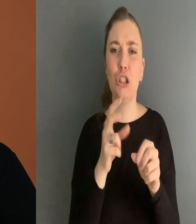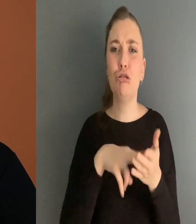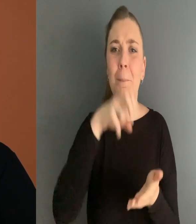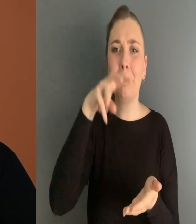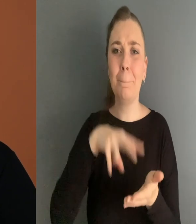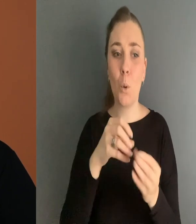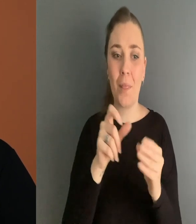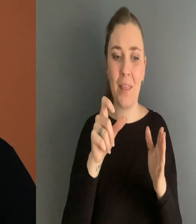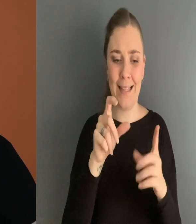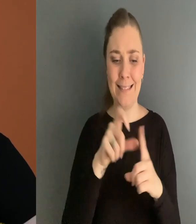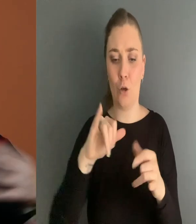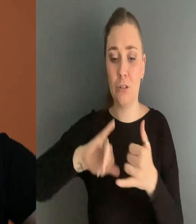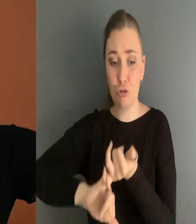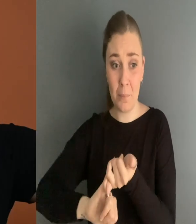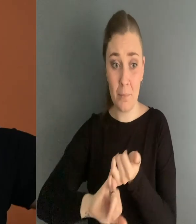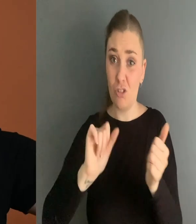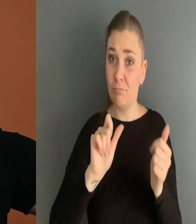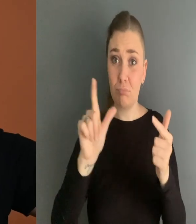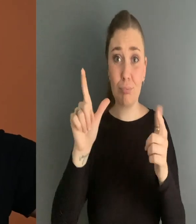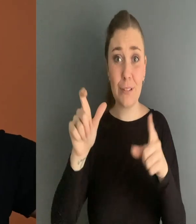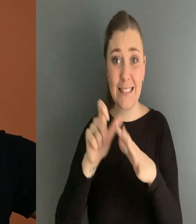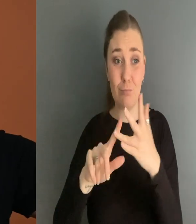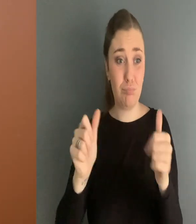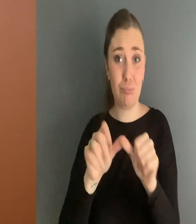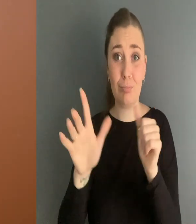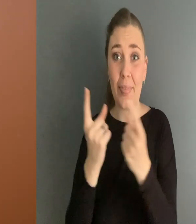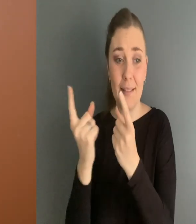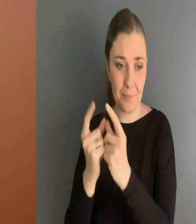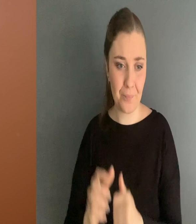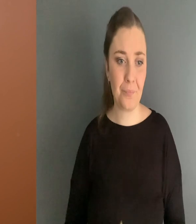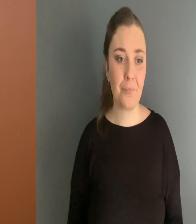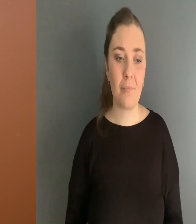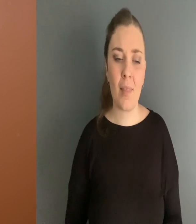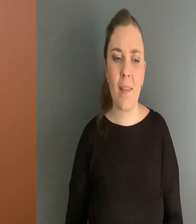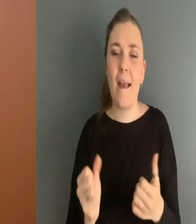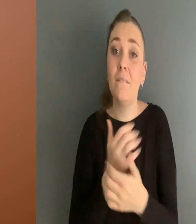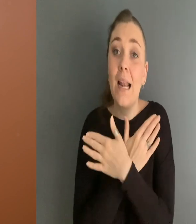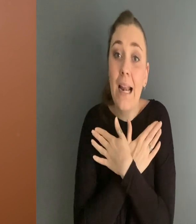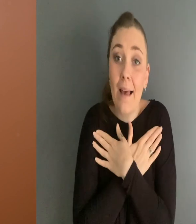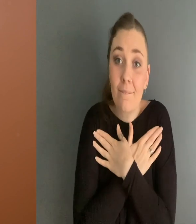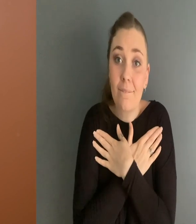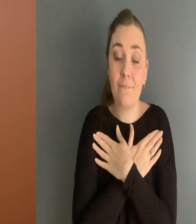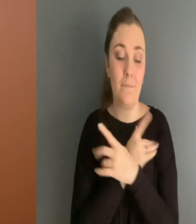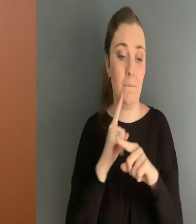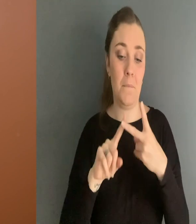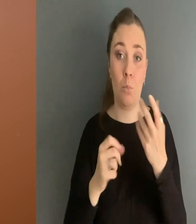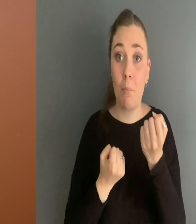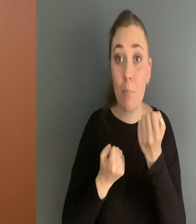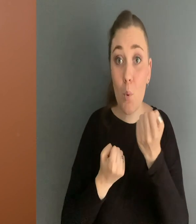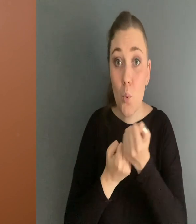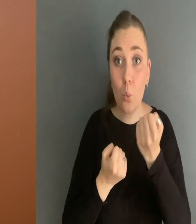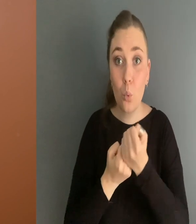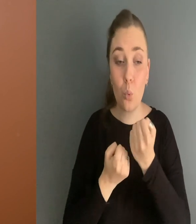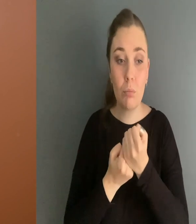Down syndrome. She went on and did other things. They've had the love and the support